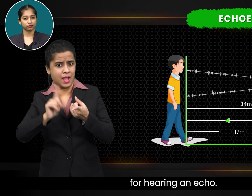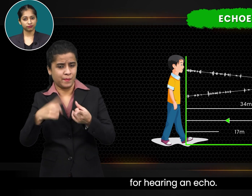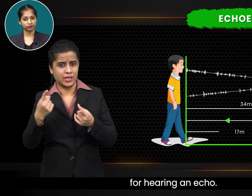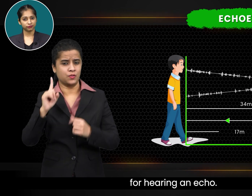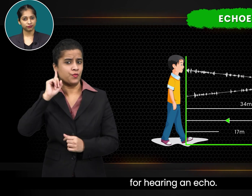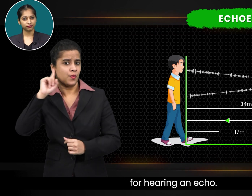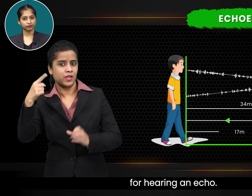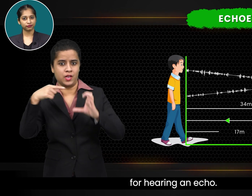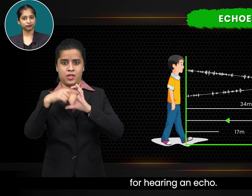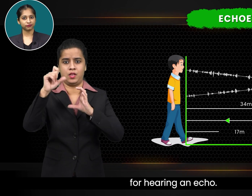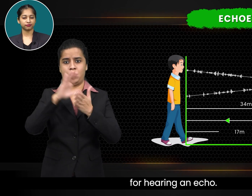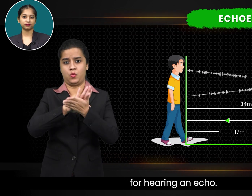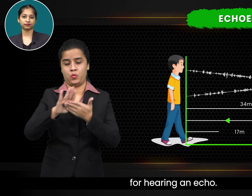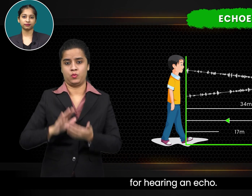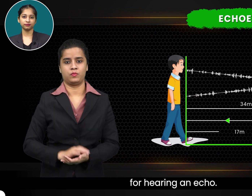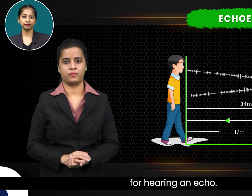echo.